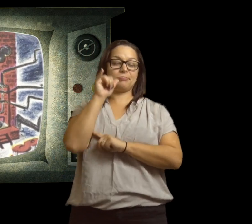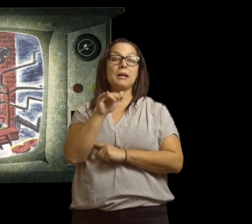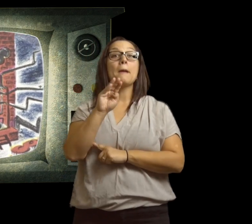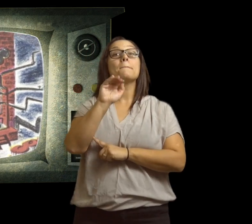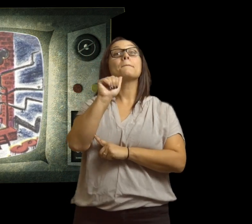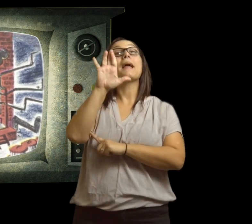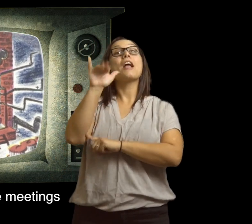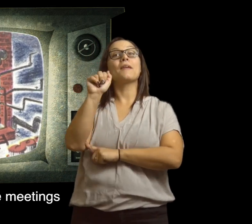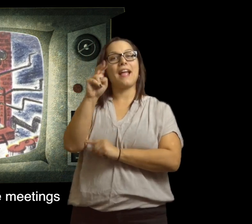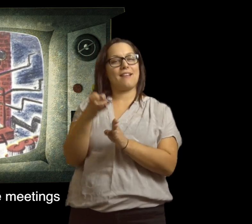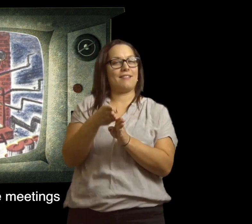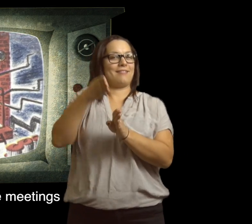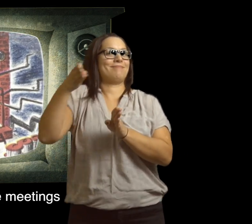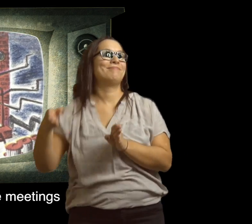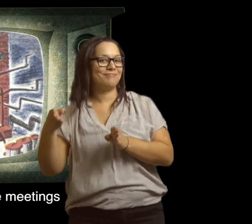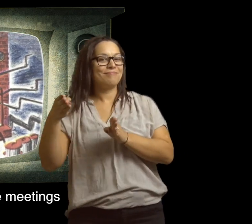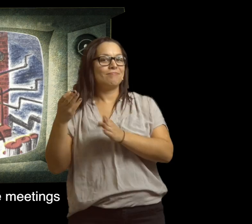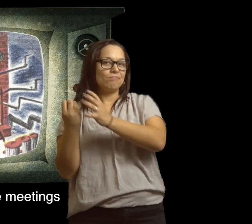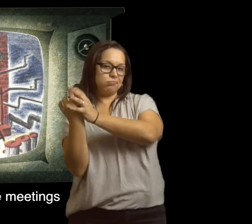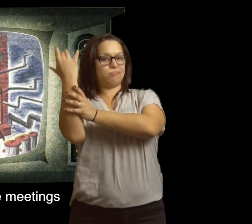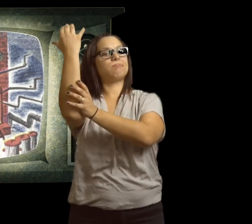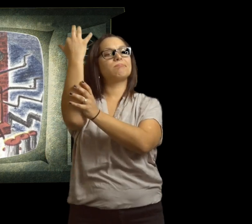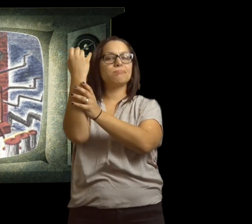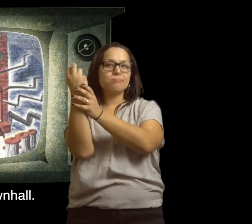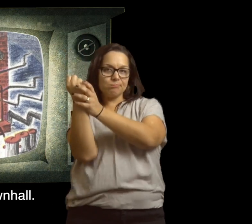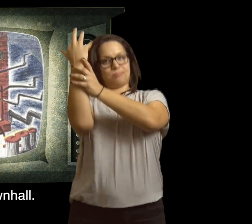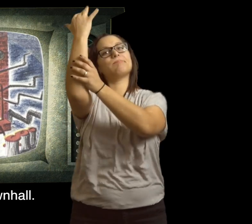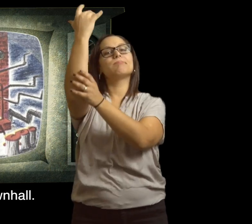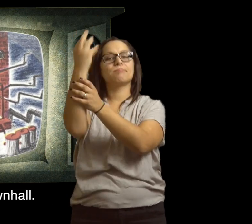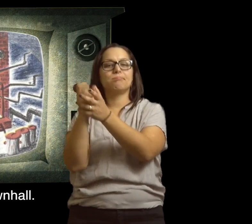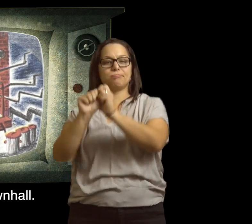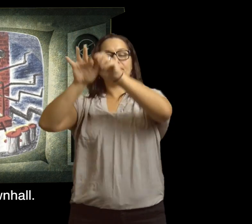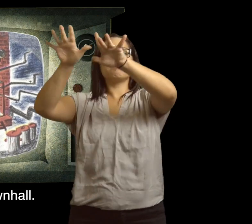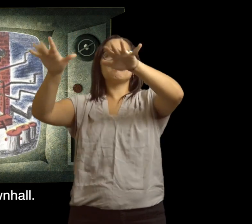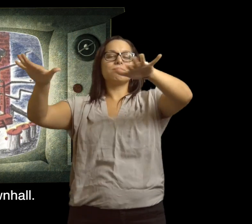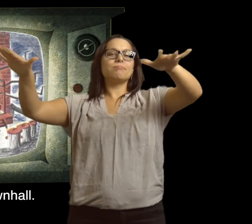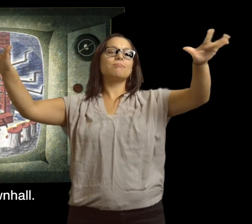him, warming up the meetings in the new town hall.